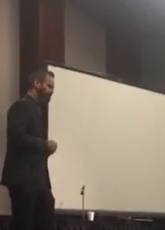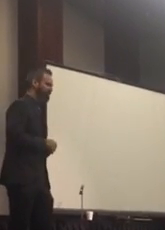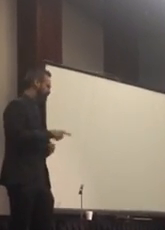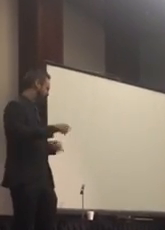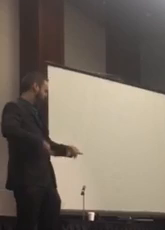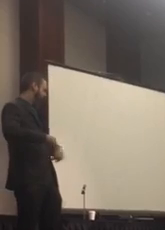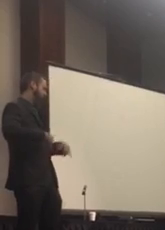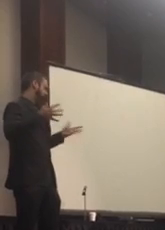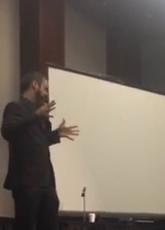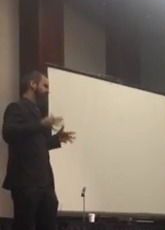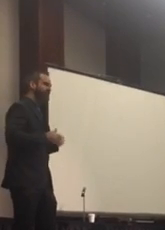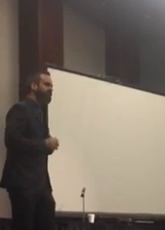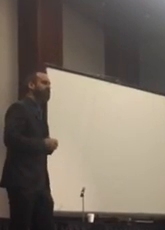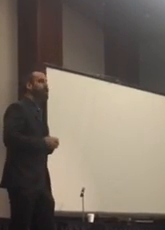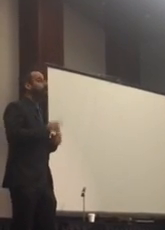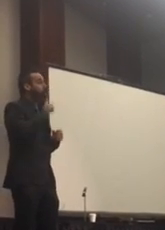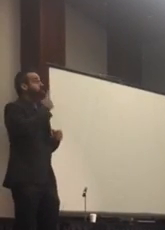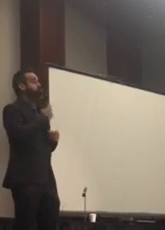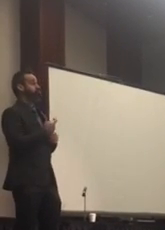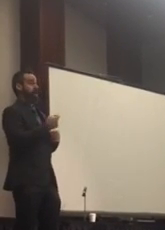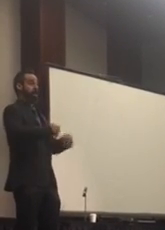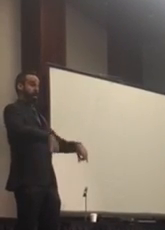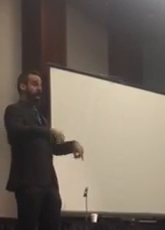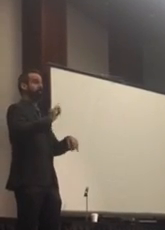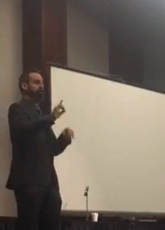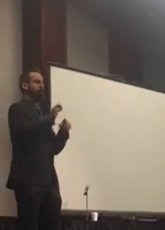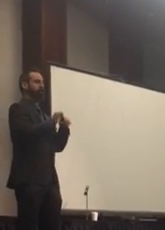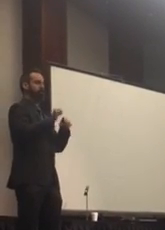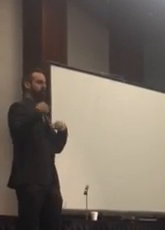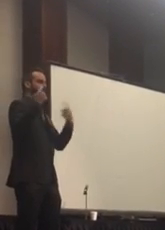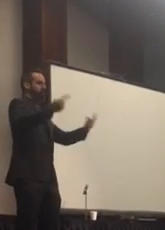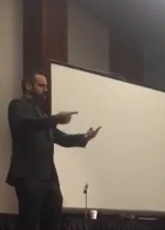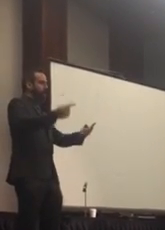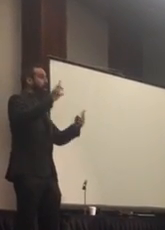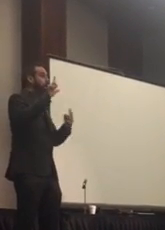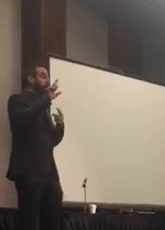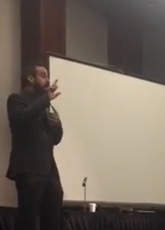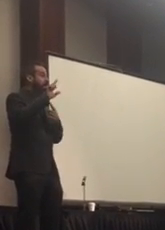those who don't know, right, redlining is the practice. It was very open and very legal for years. Really, it